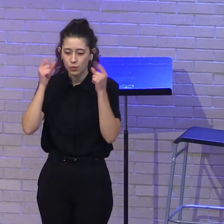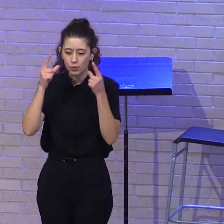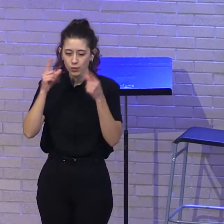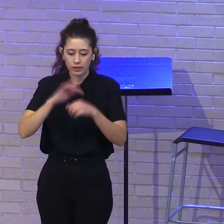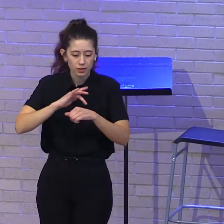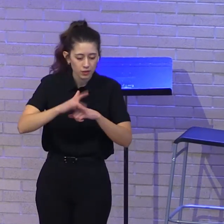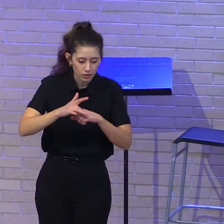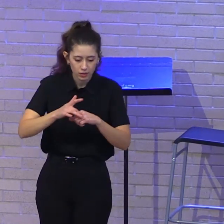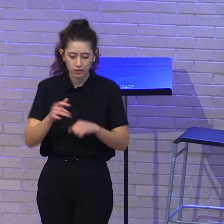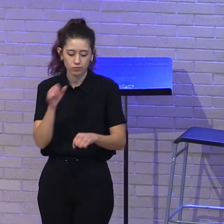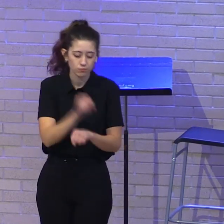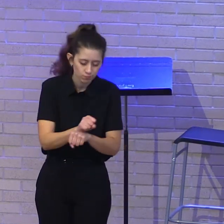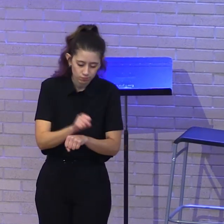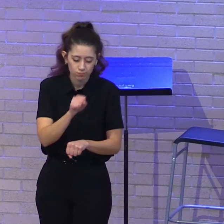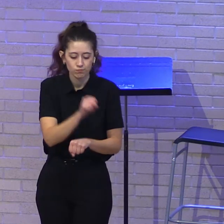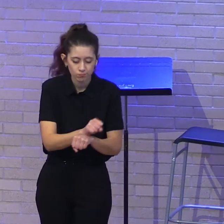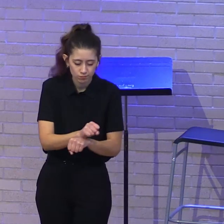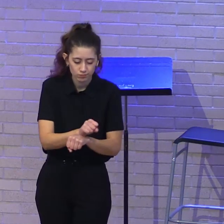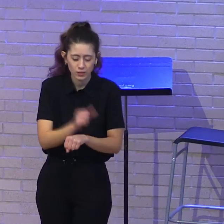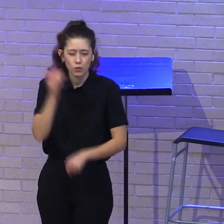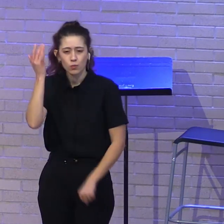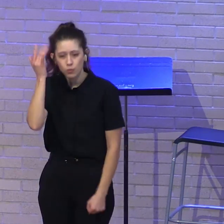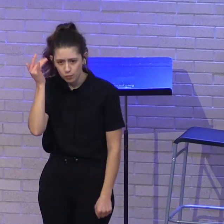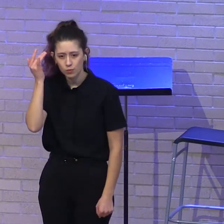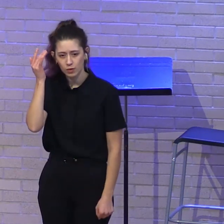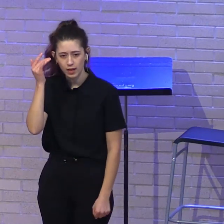But today, I want to ask you, why not?